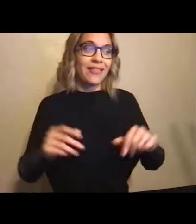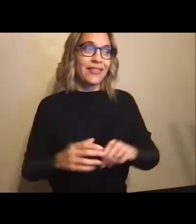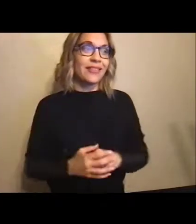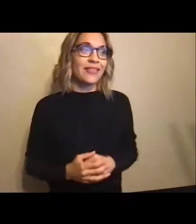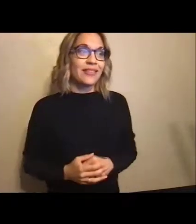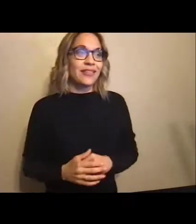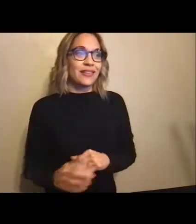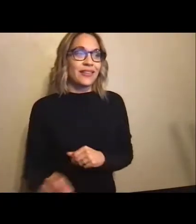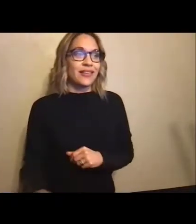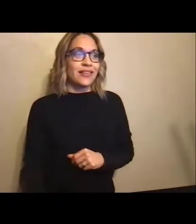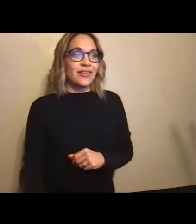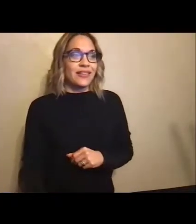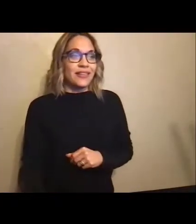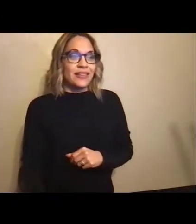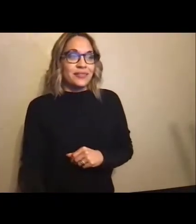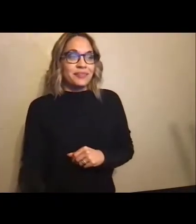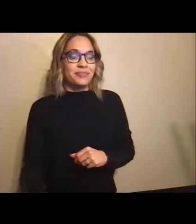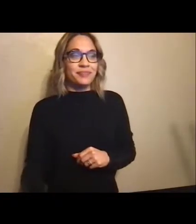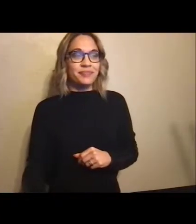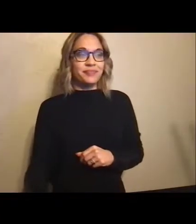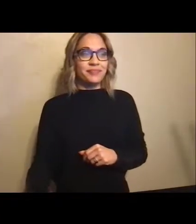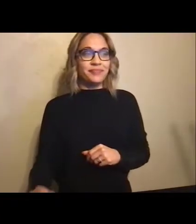A, attainable.